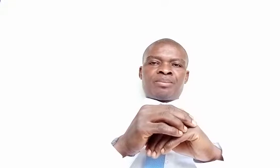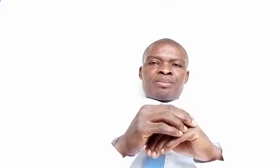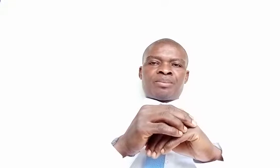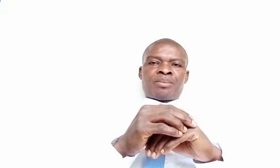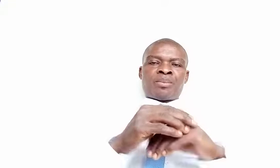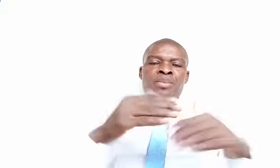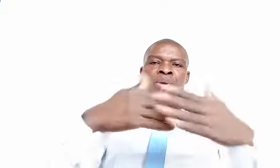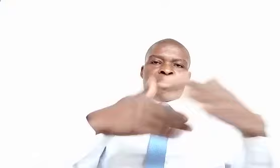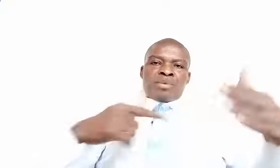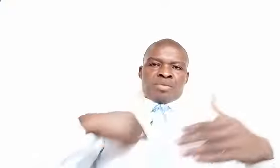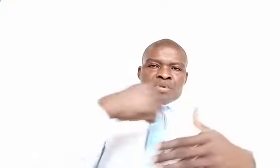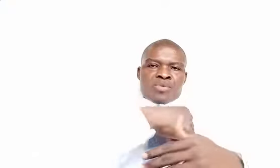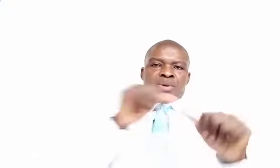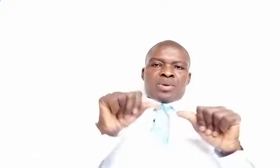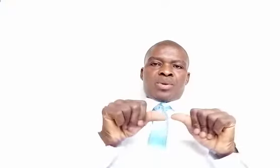Before we proceed,